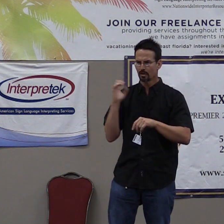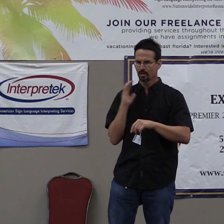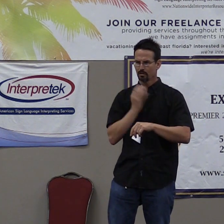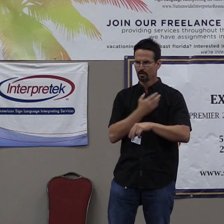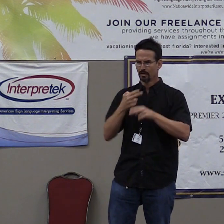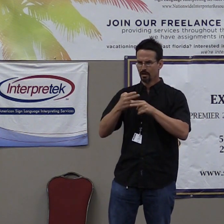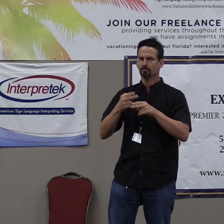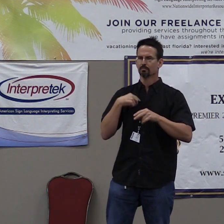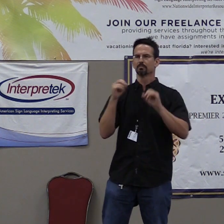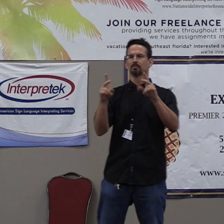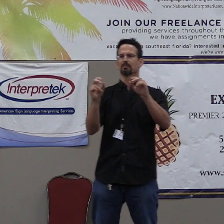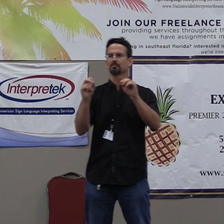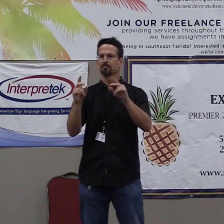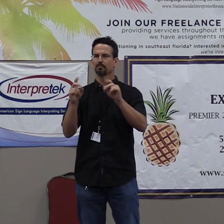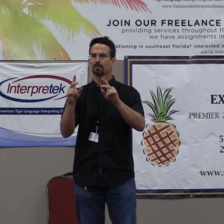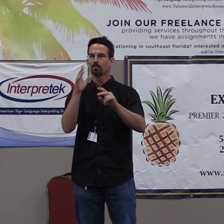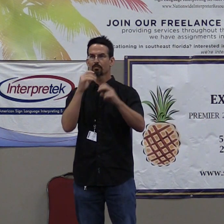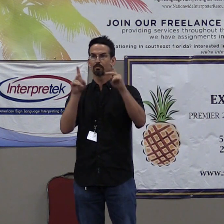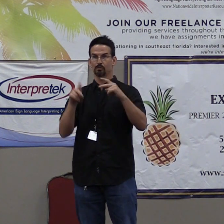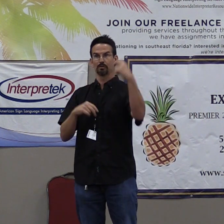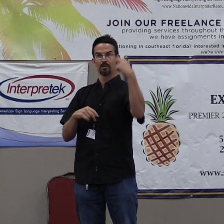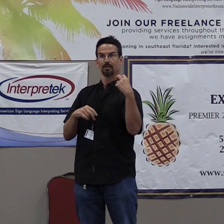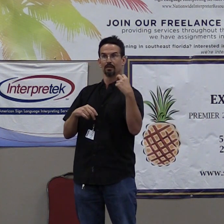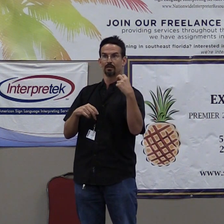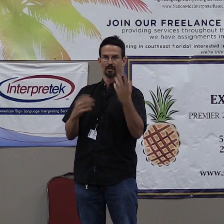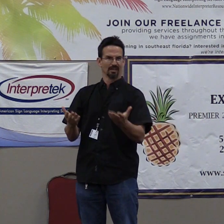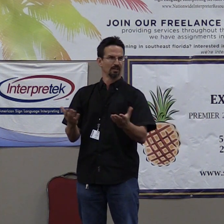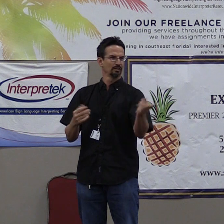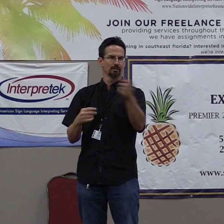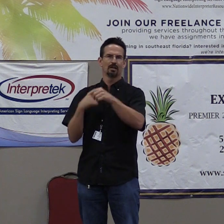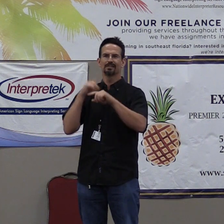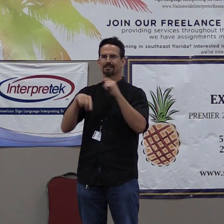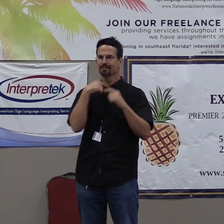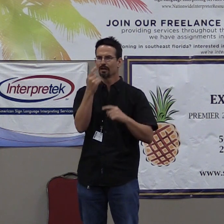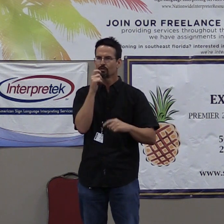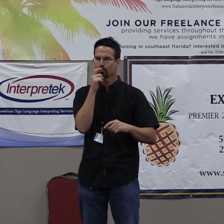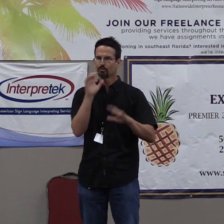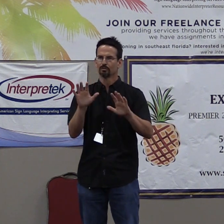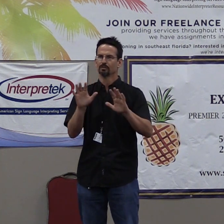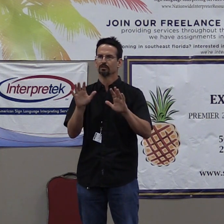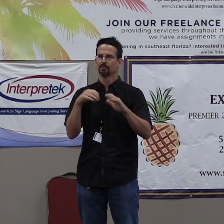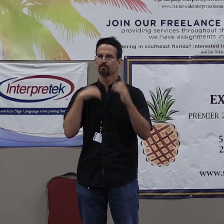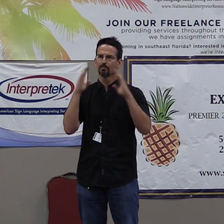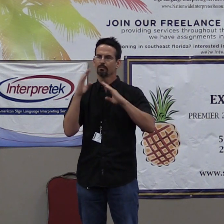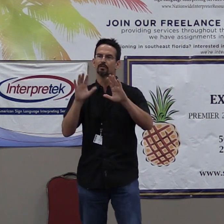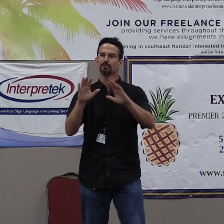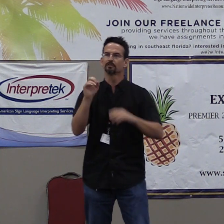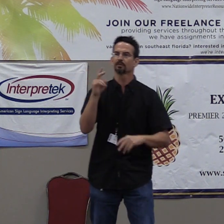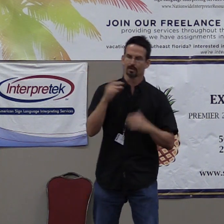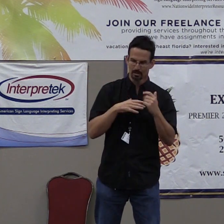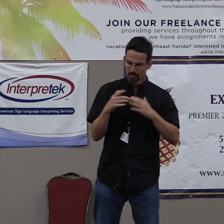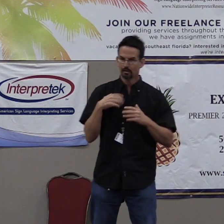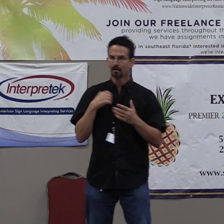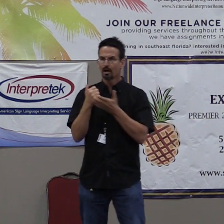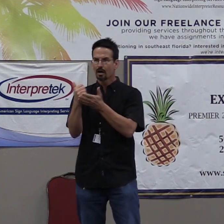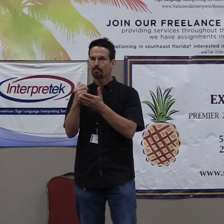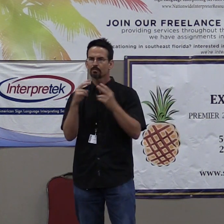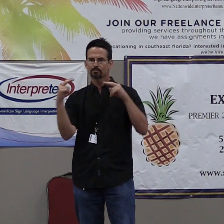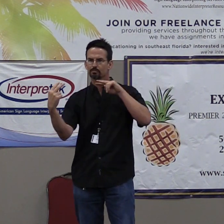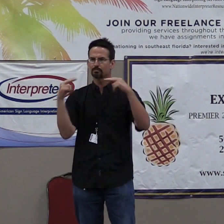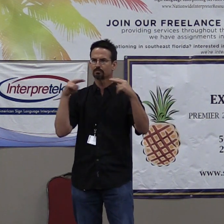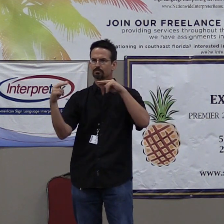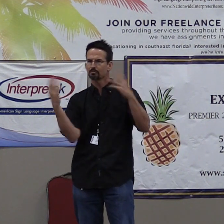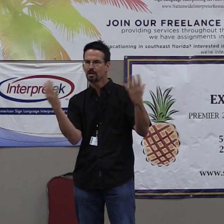is that we can all love each other. And the guy will say, don't tell my name. But no, I won't tell anybody, I promise I'll get in trouble. But